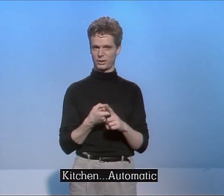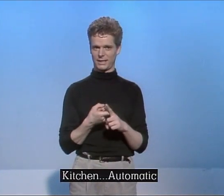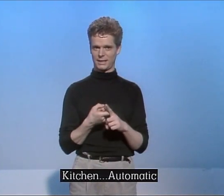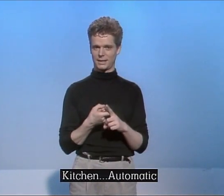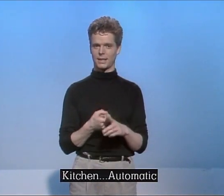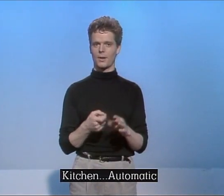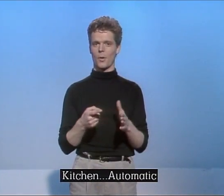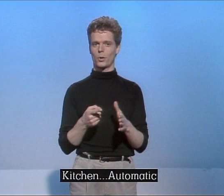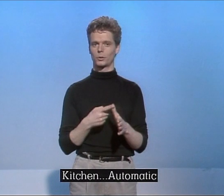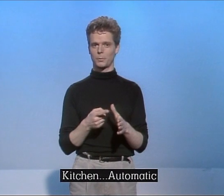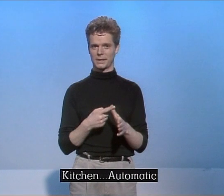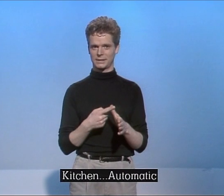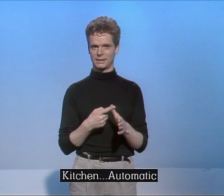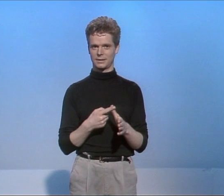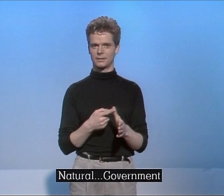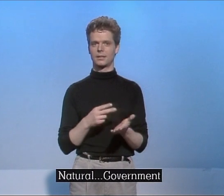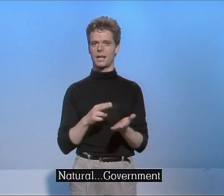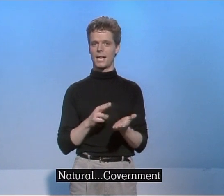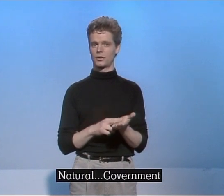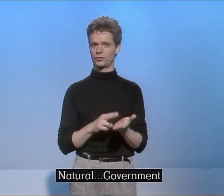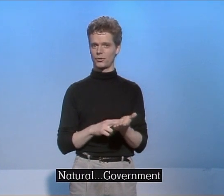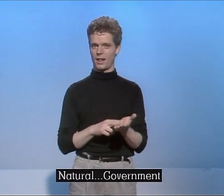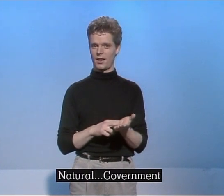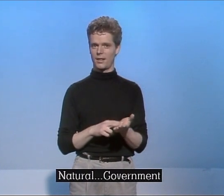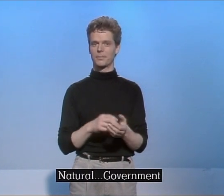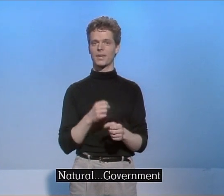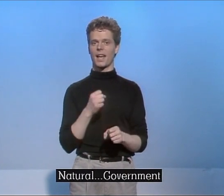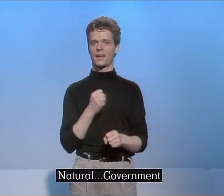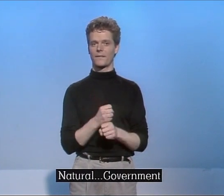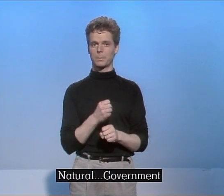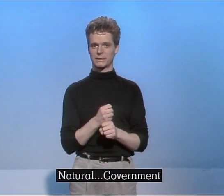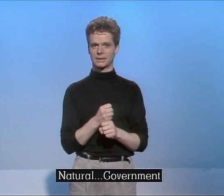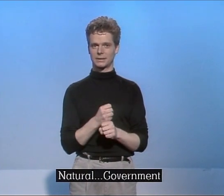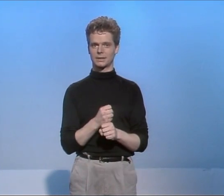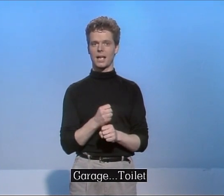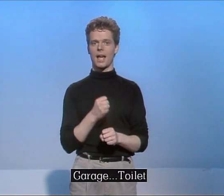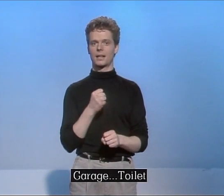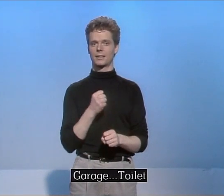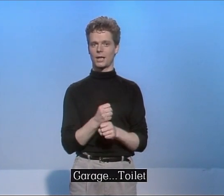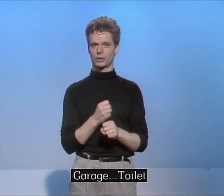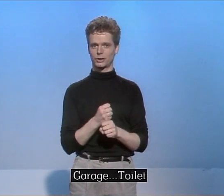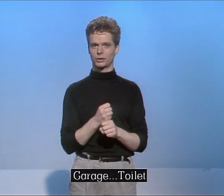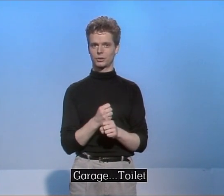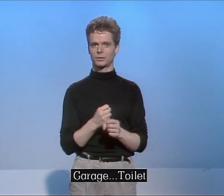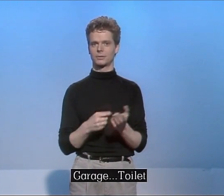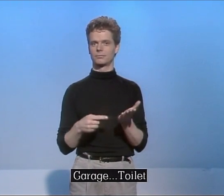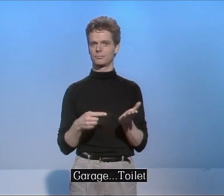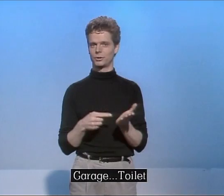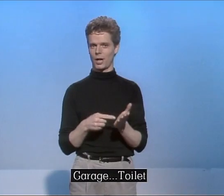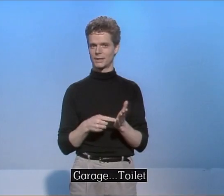Kitchen, automatic, natural, government, garage,